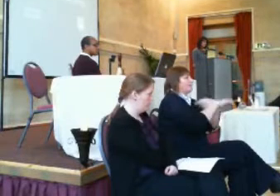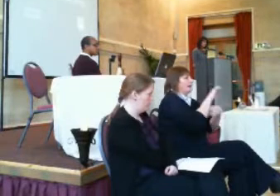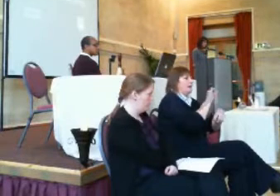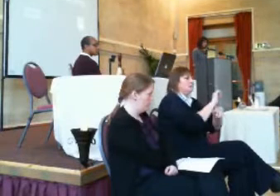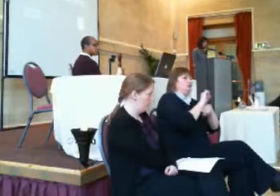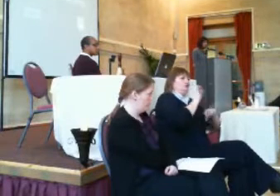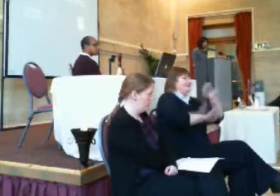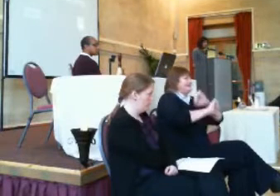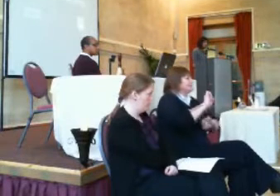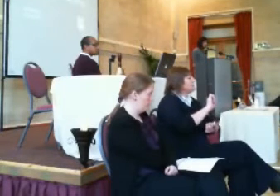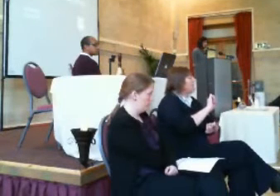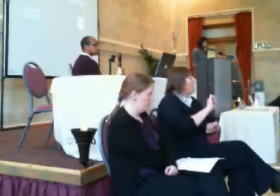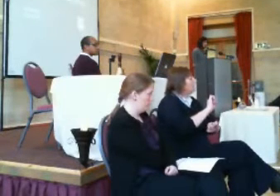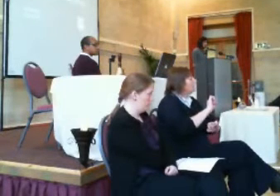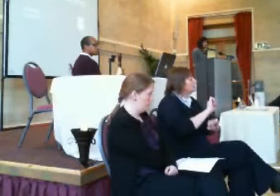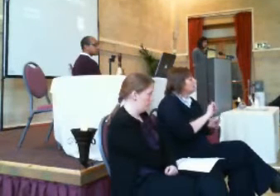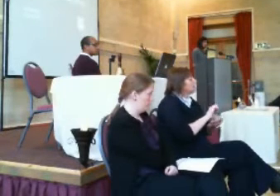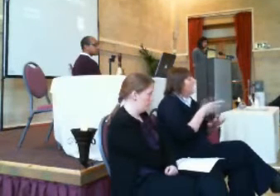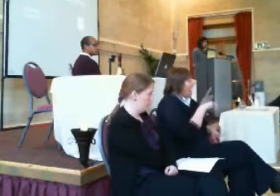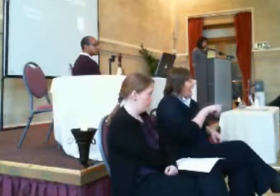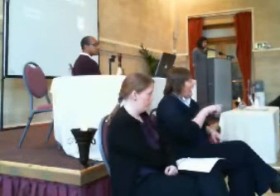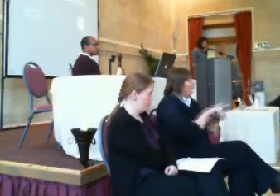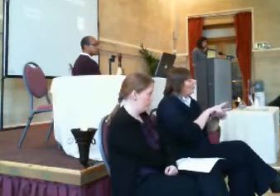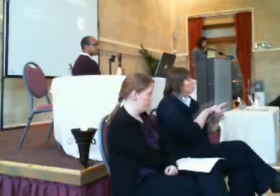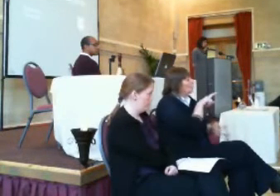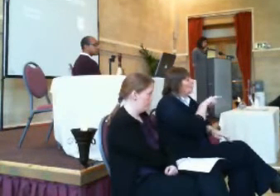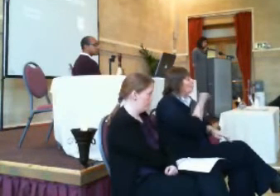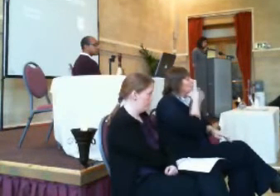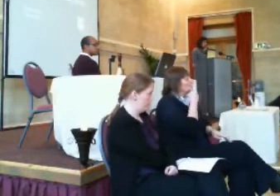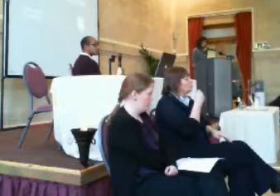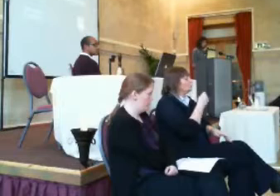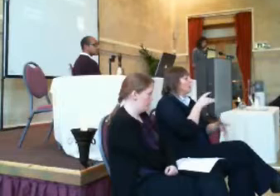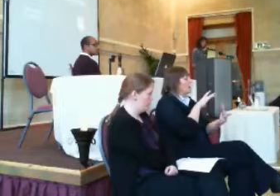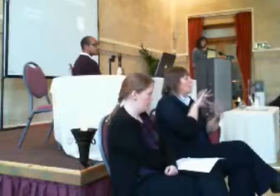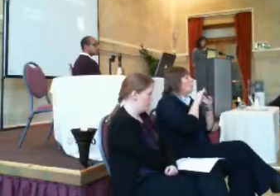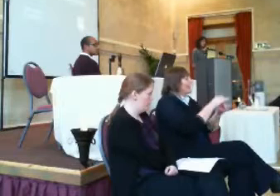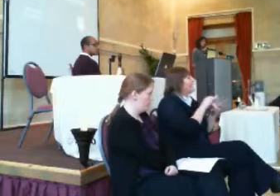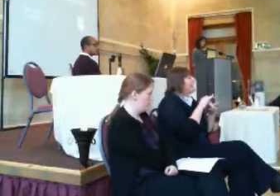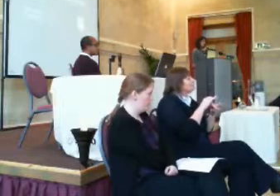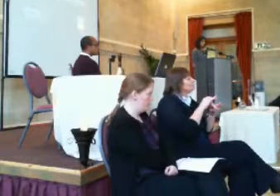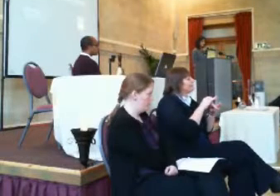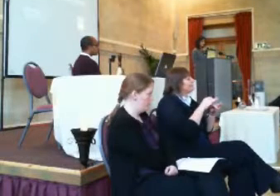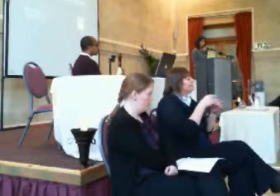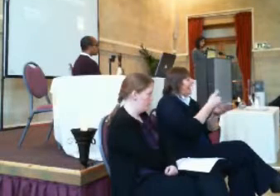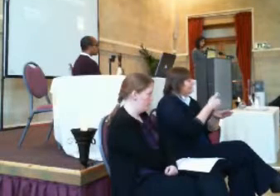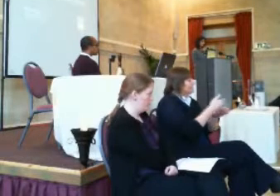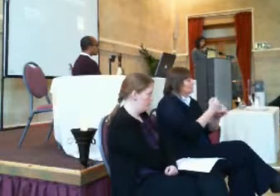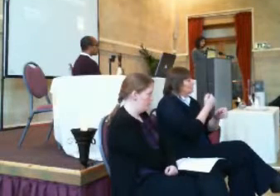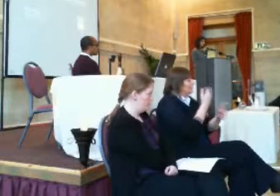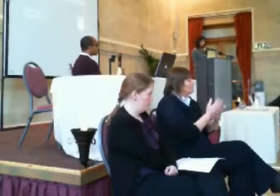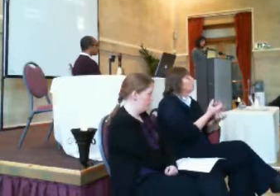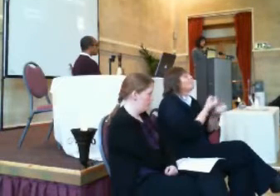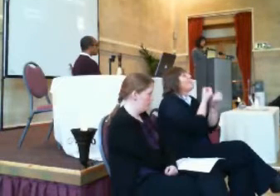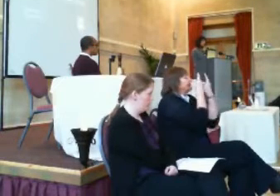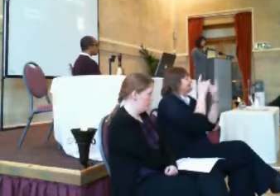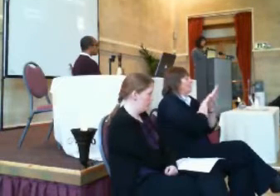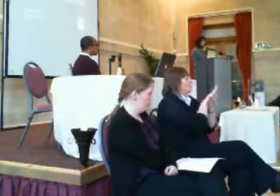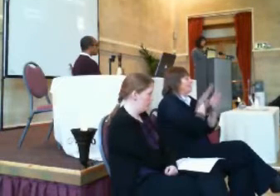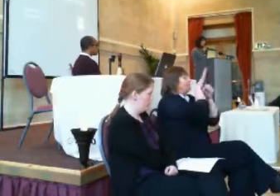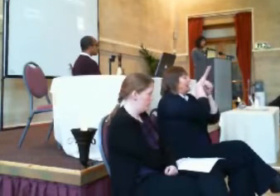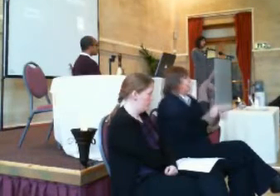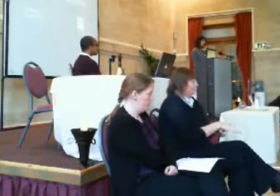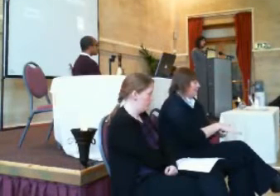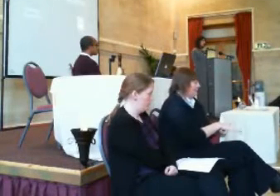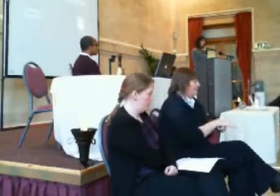resistance actually means. And we'll also use interactive exercises to gain awareness of the impact of discrimination. So it's going to be